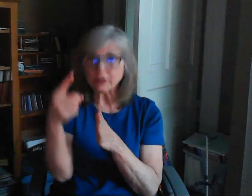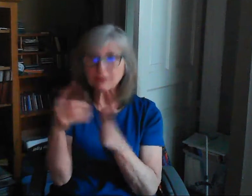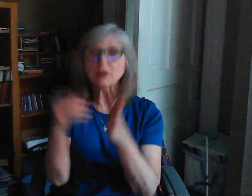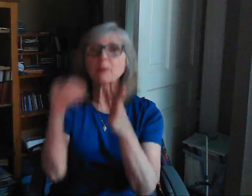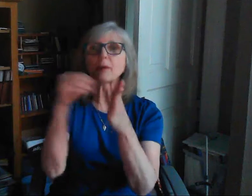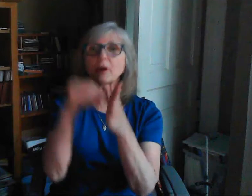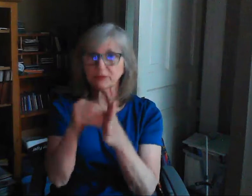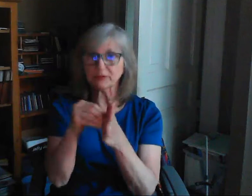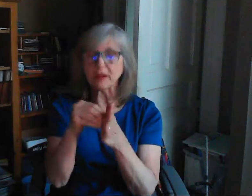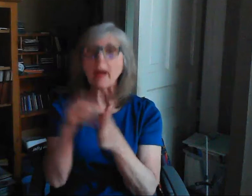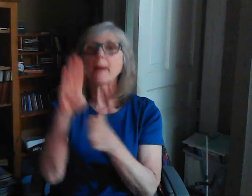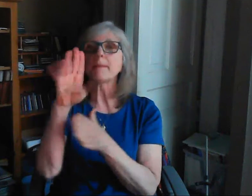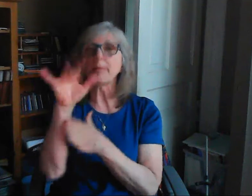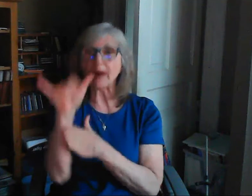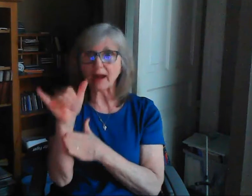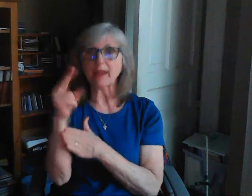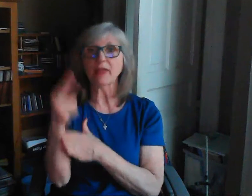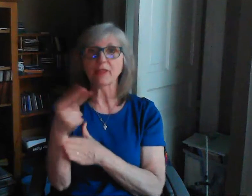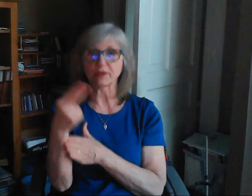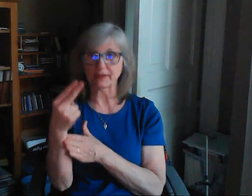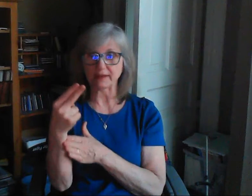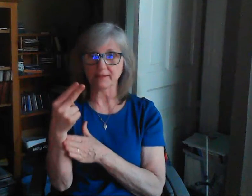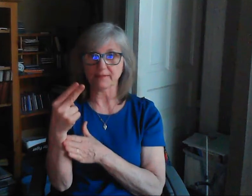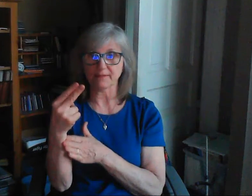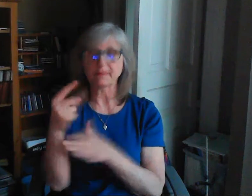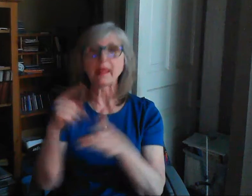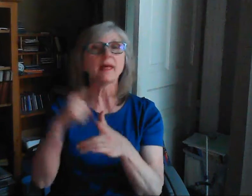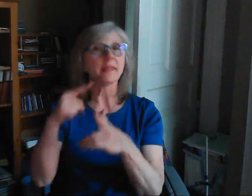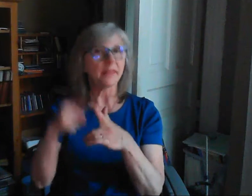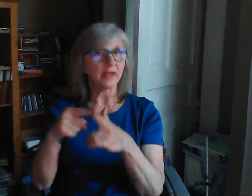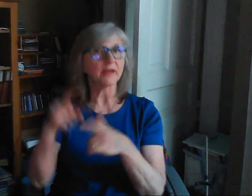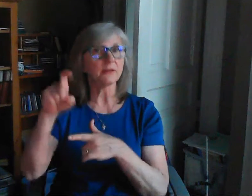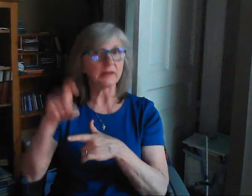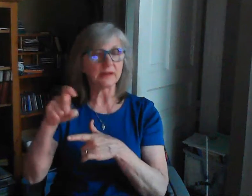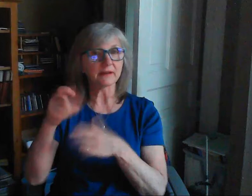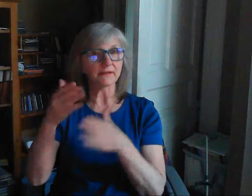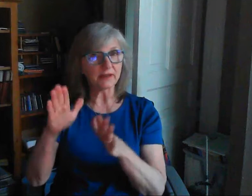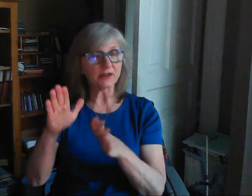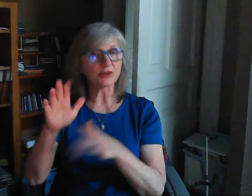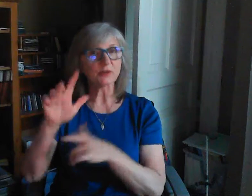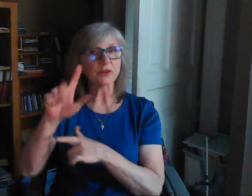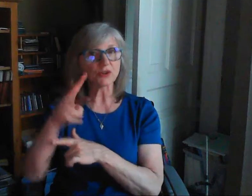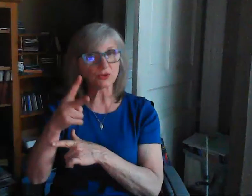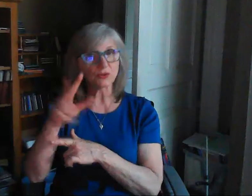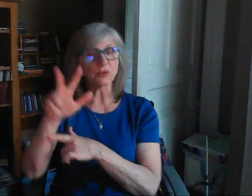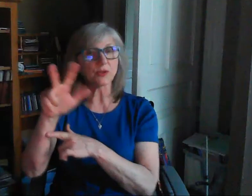first post by Thursday. Then you need to finish with